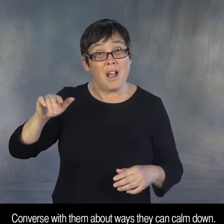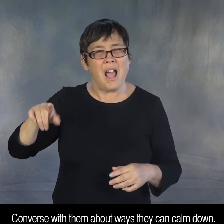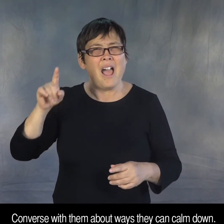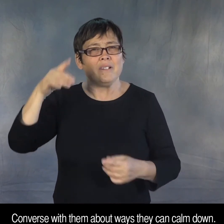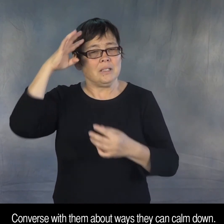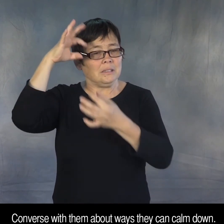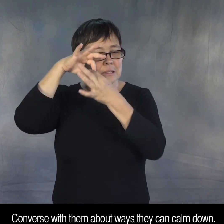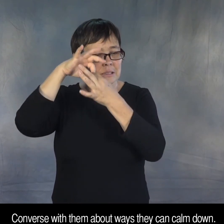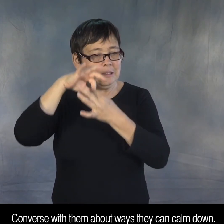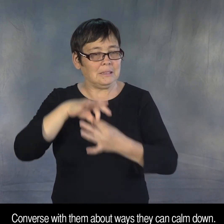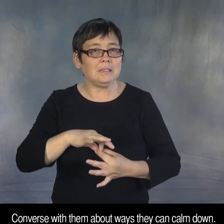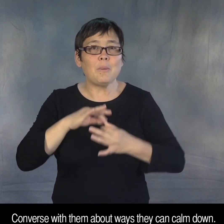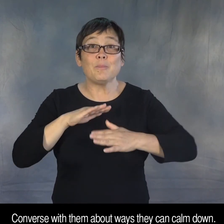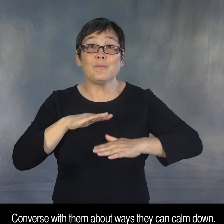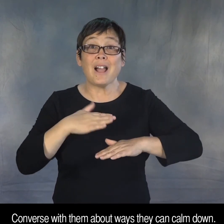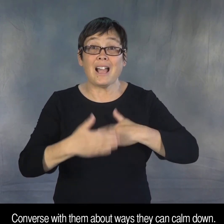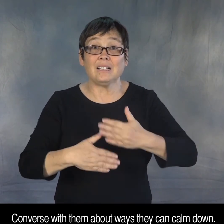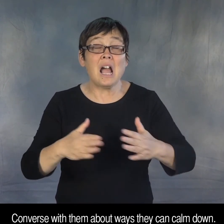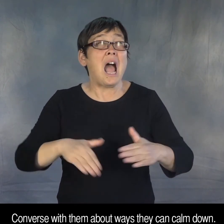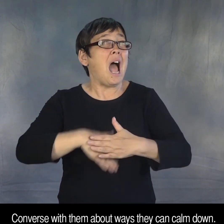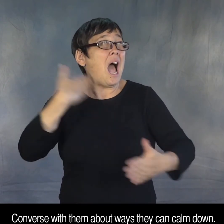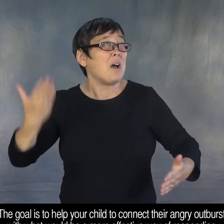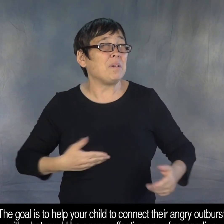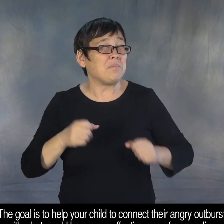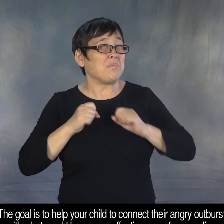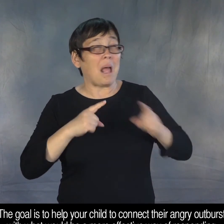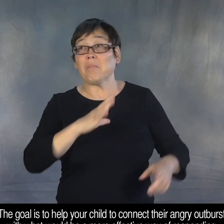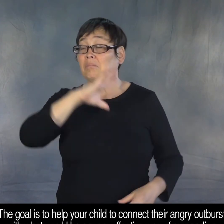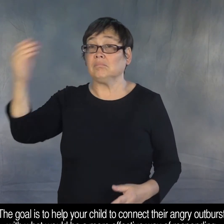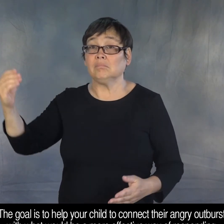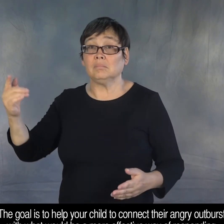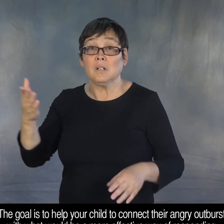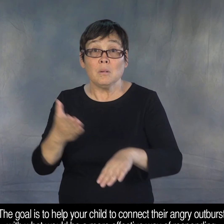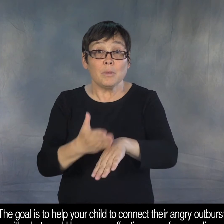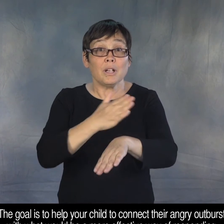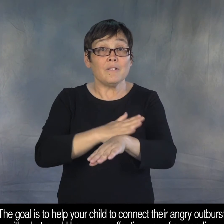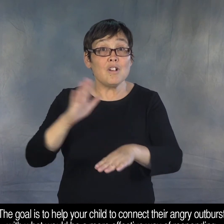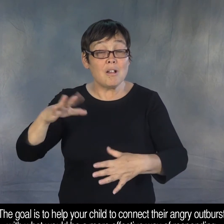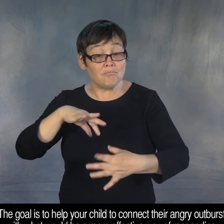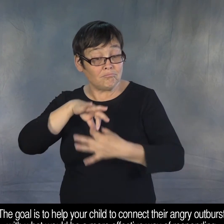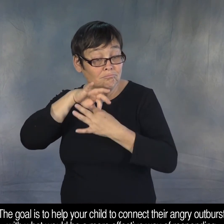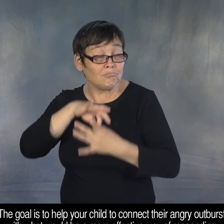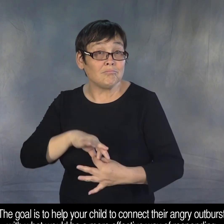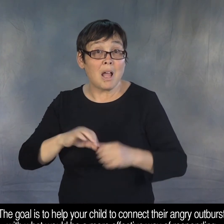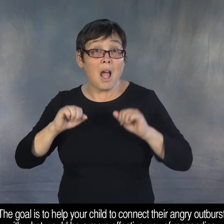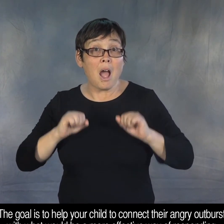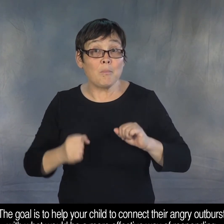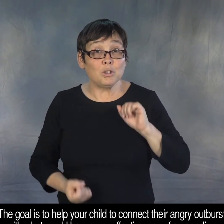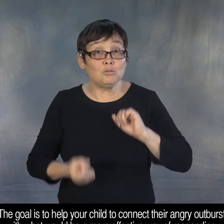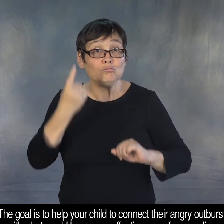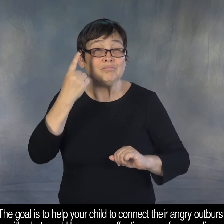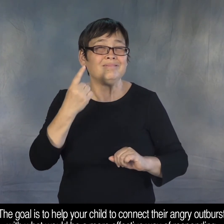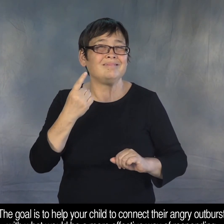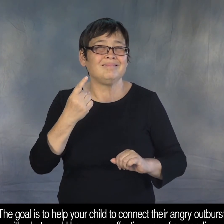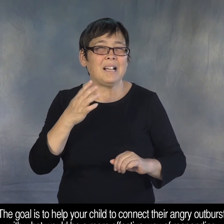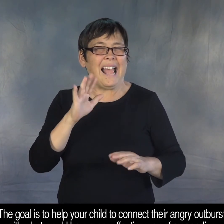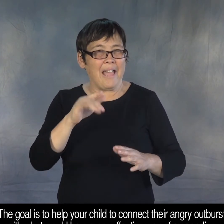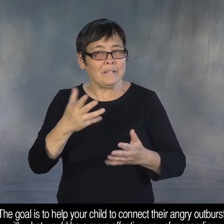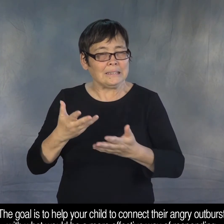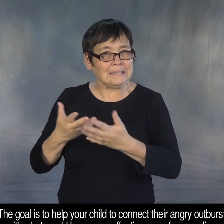Converse with them about ways they can calm down. The goal is to help your child to connect their angry outburst with what would be a